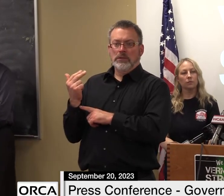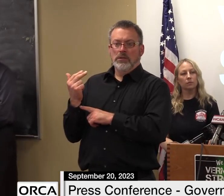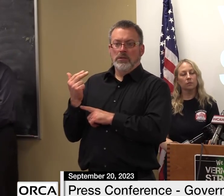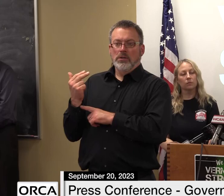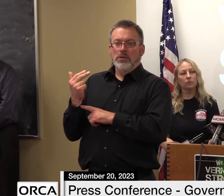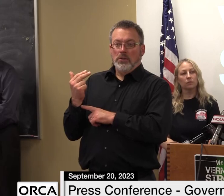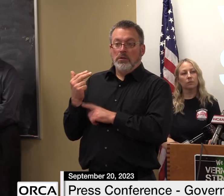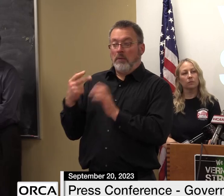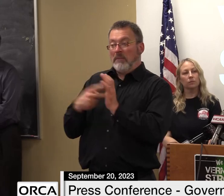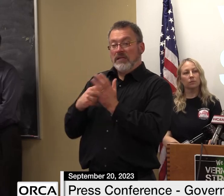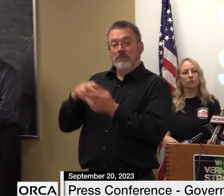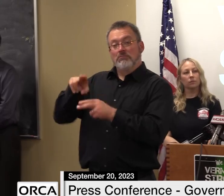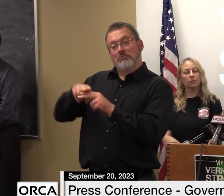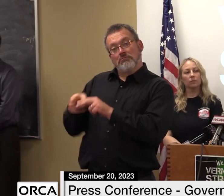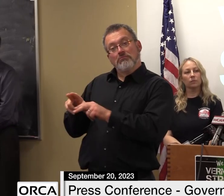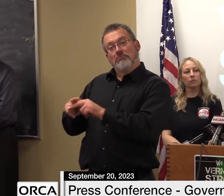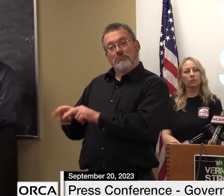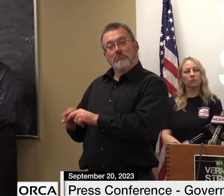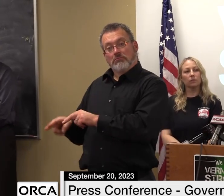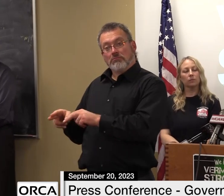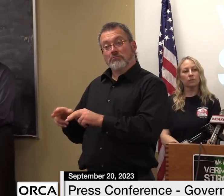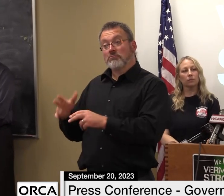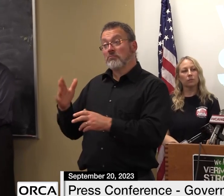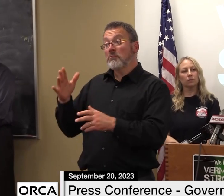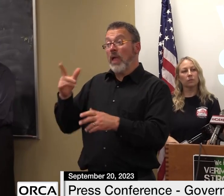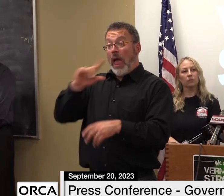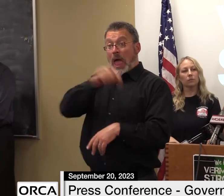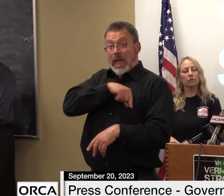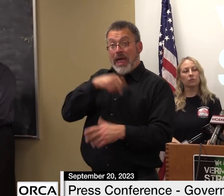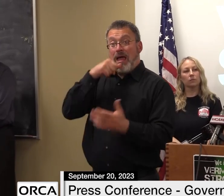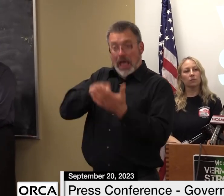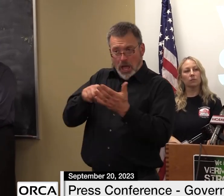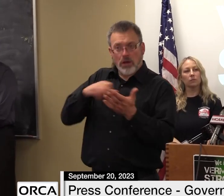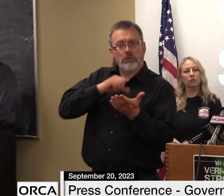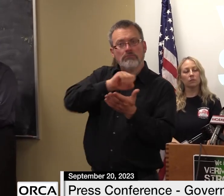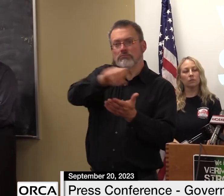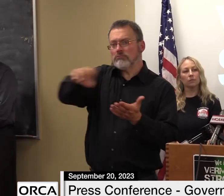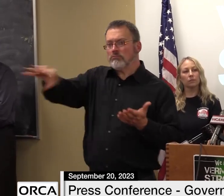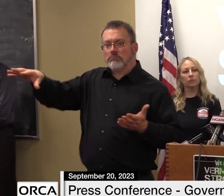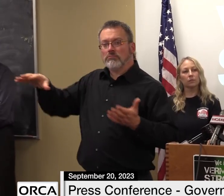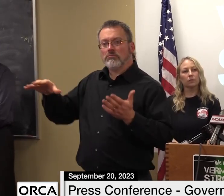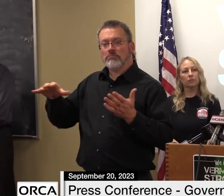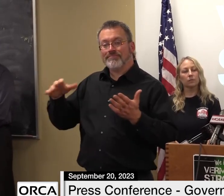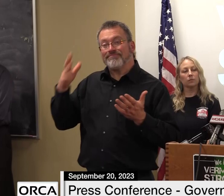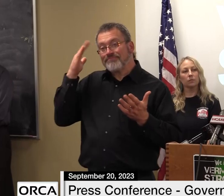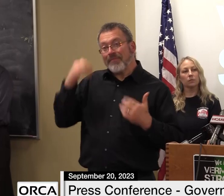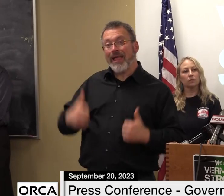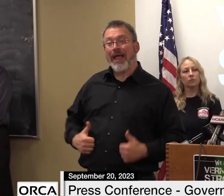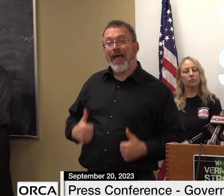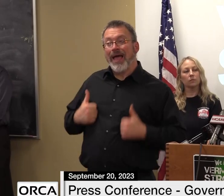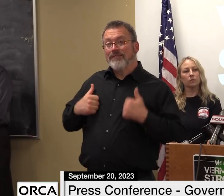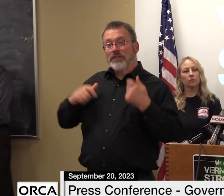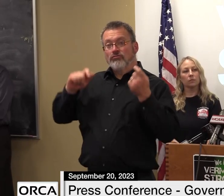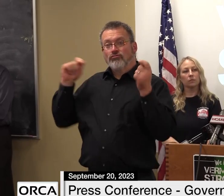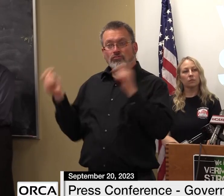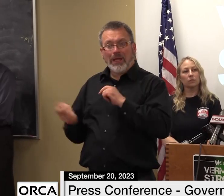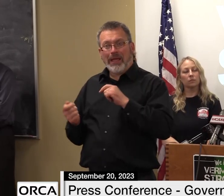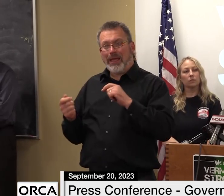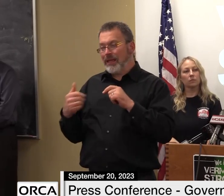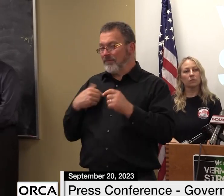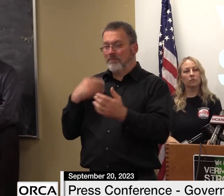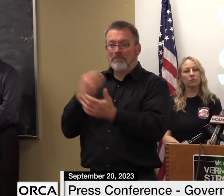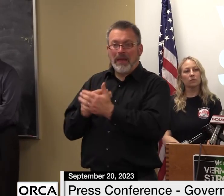But it's eligibility letters, right? And I've said many times to you, right? Life changes. You thought you had enough, and all of a sudden something